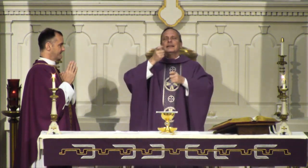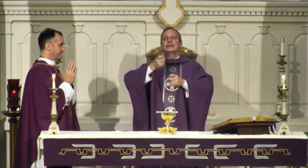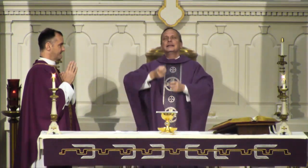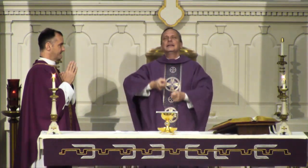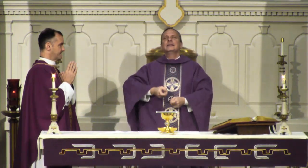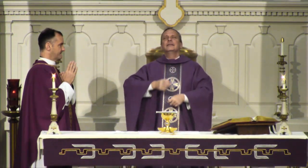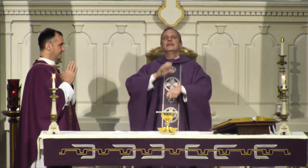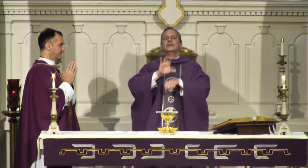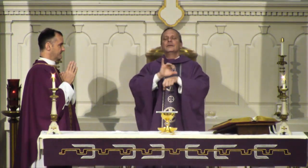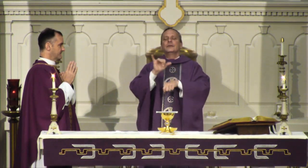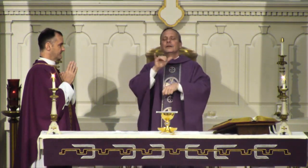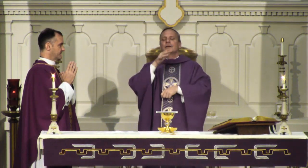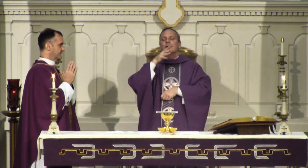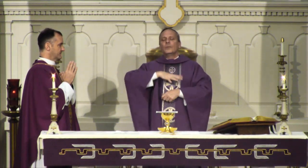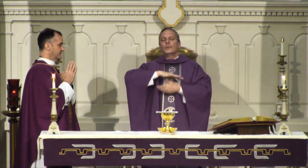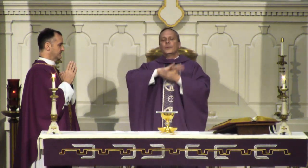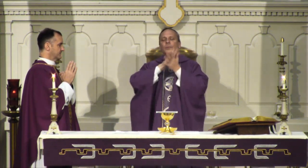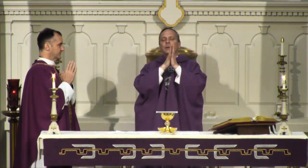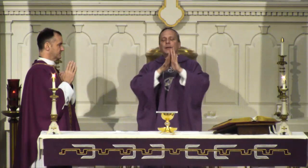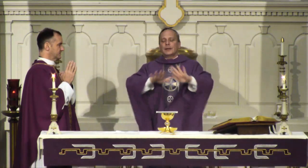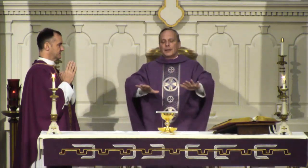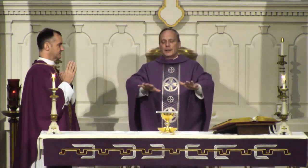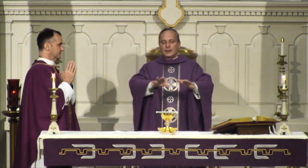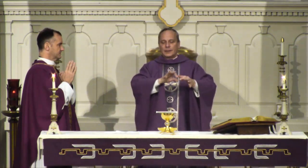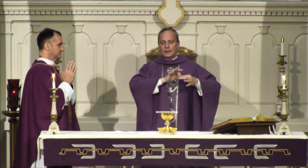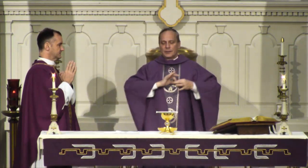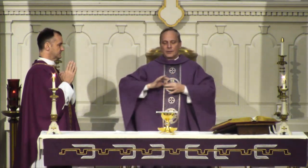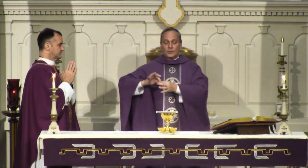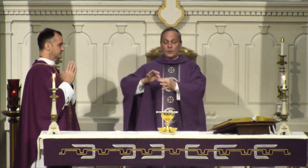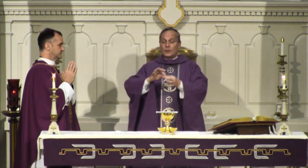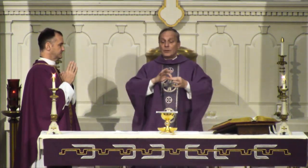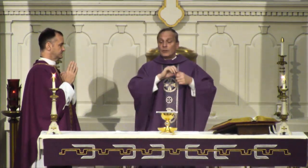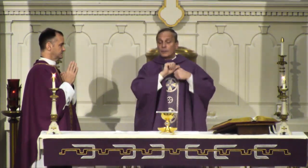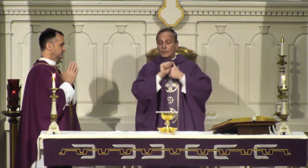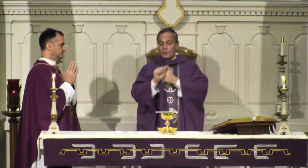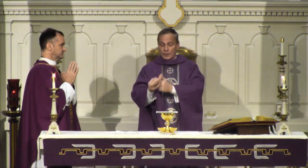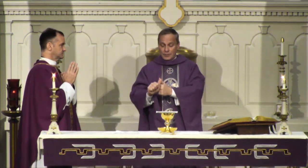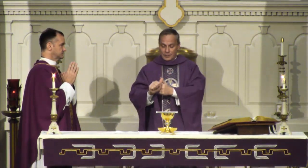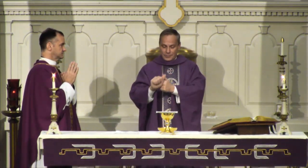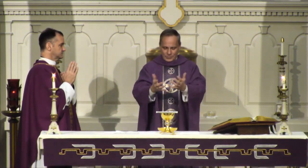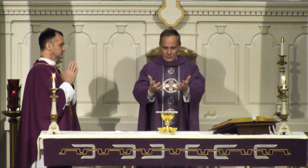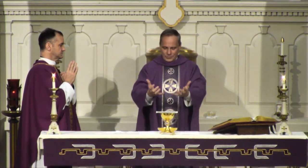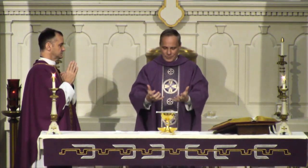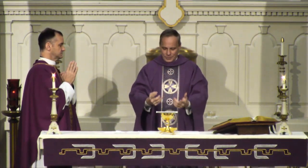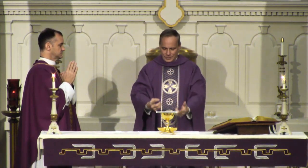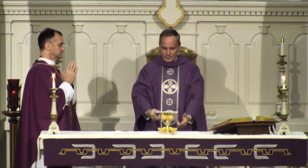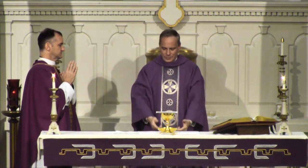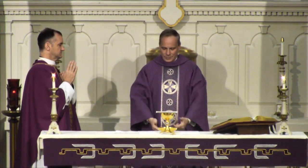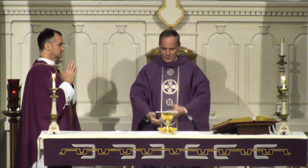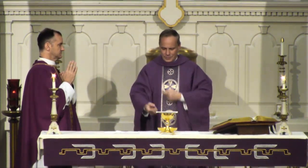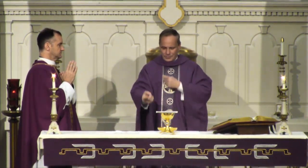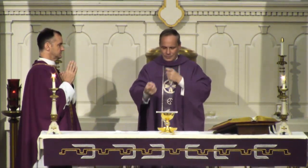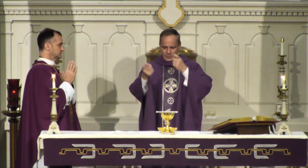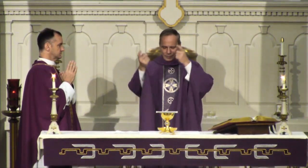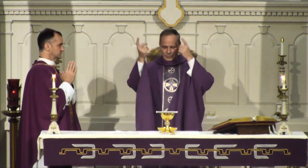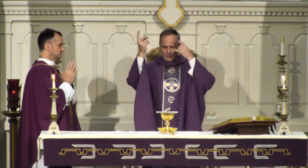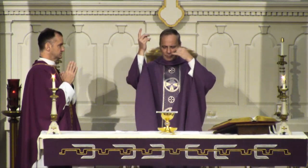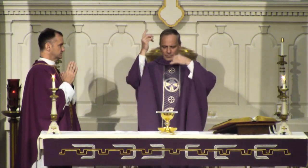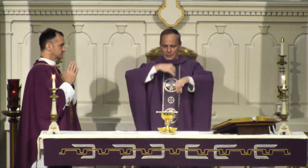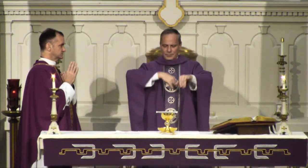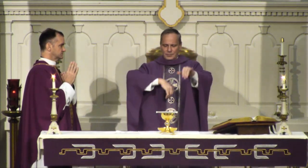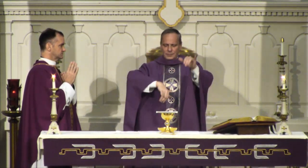and graciously grant her peace and unity in accordance with your will, who live and